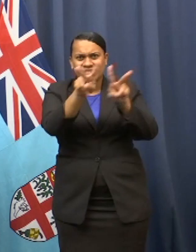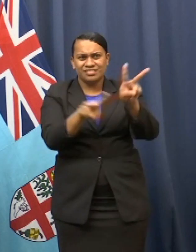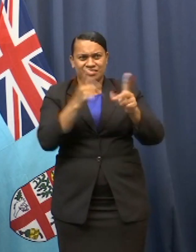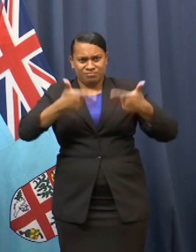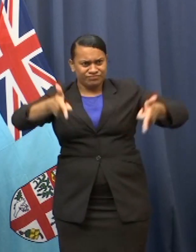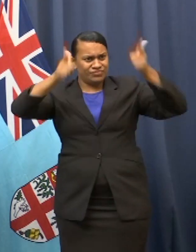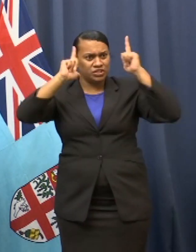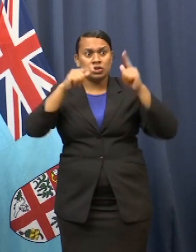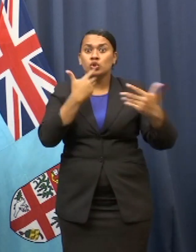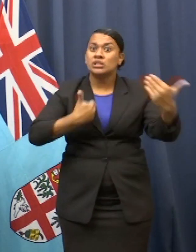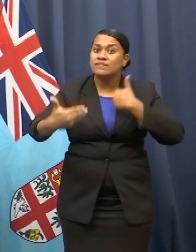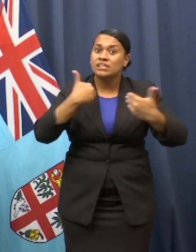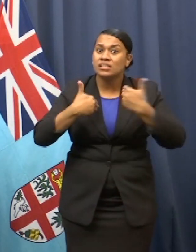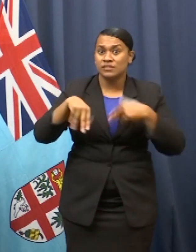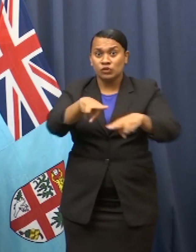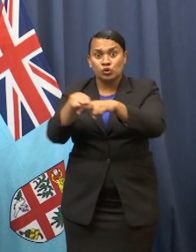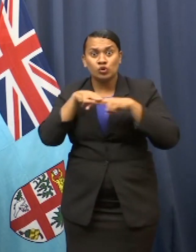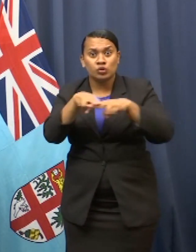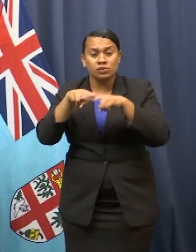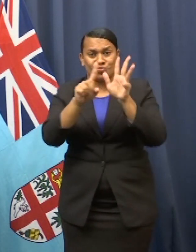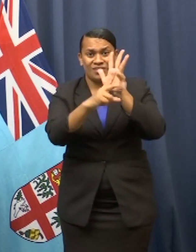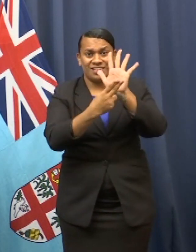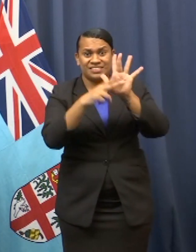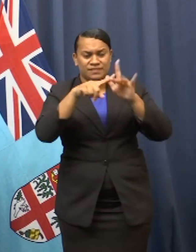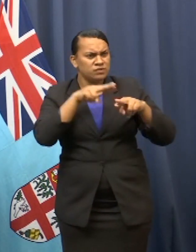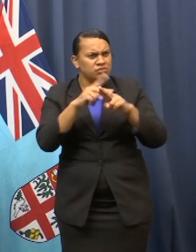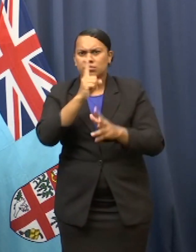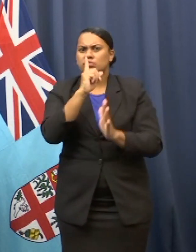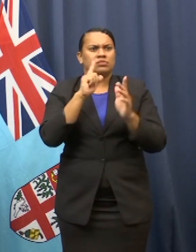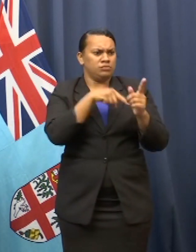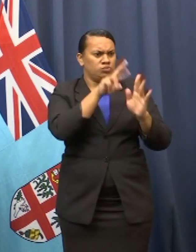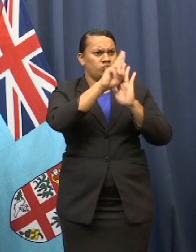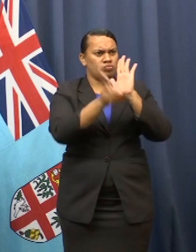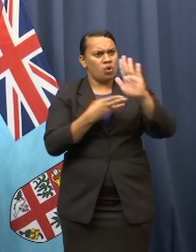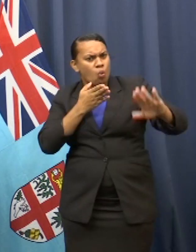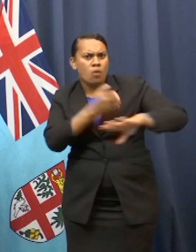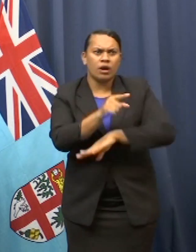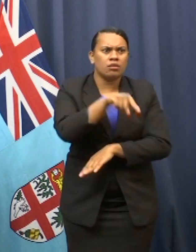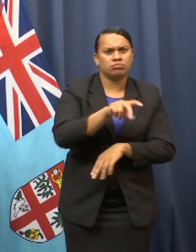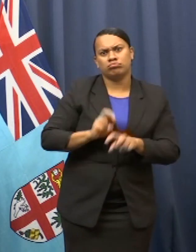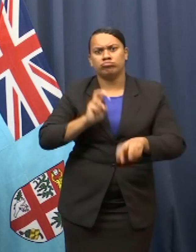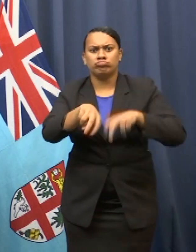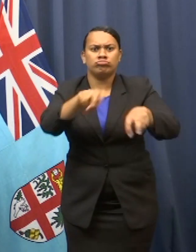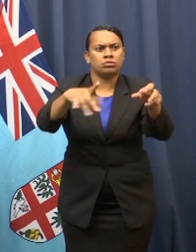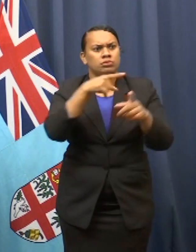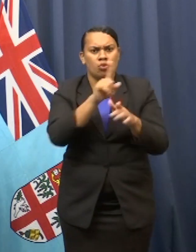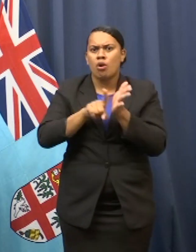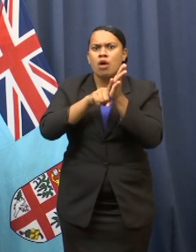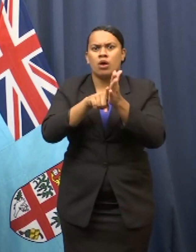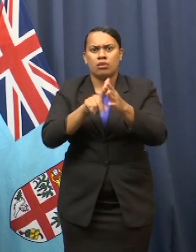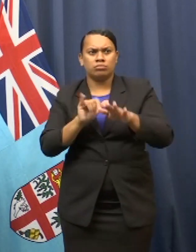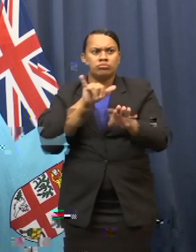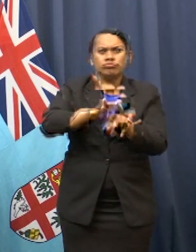Fiji illegally violated the Lautoka confined area and caught a flight to Sydney. Imagine